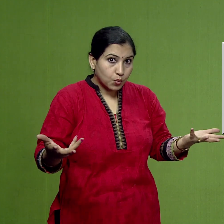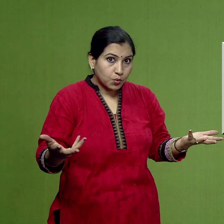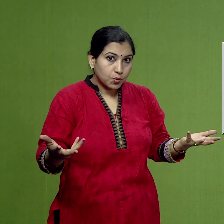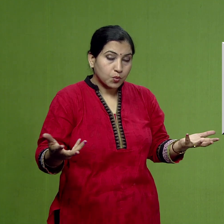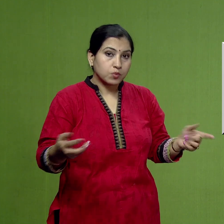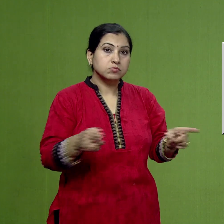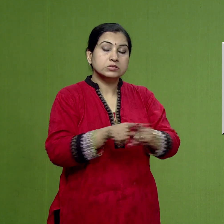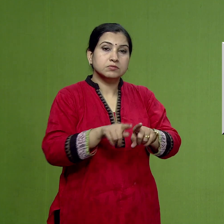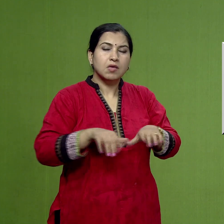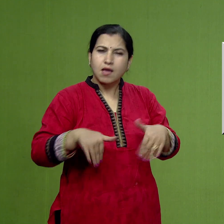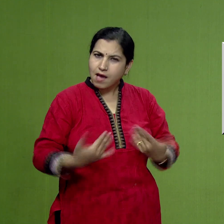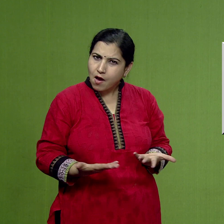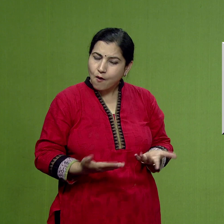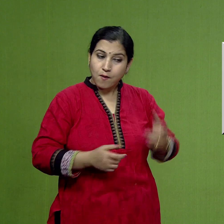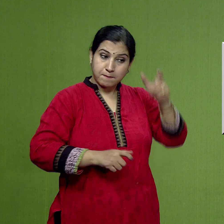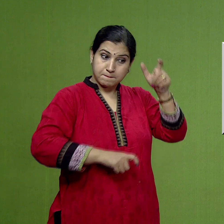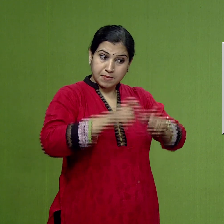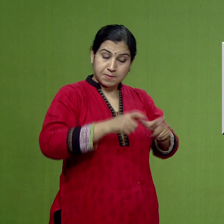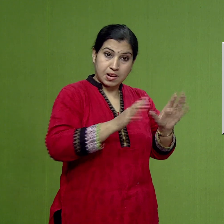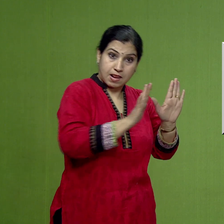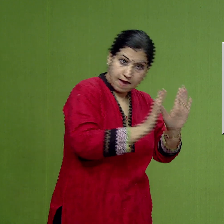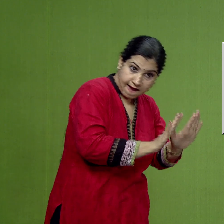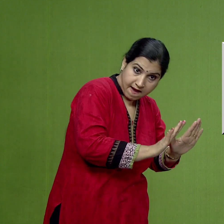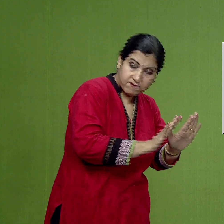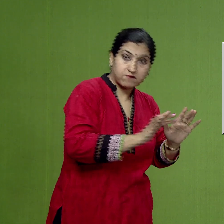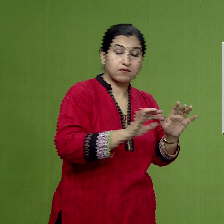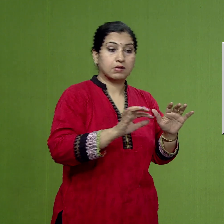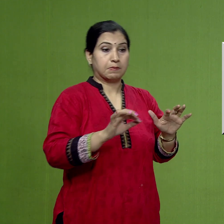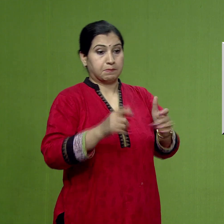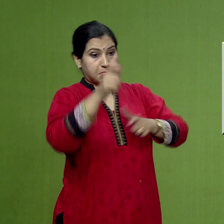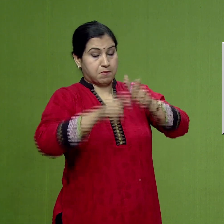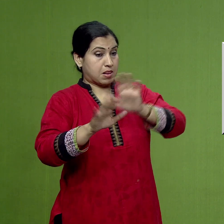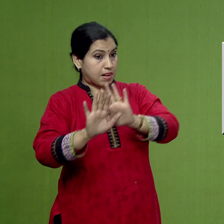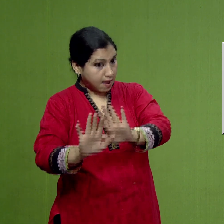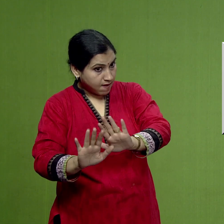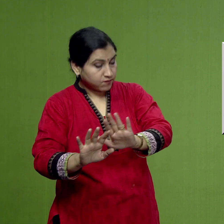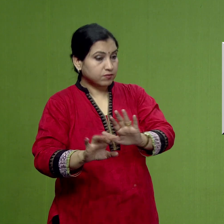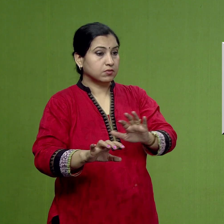Where and how are people present or located in an area?